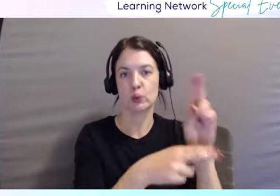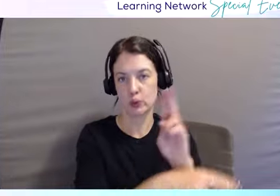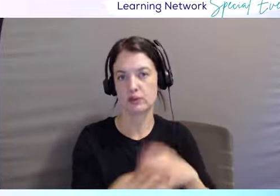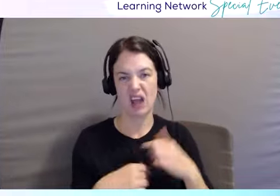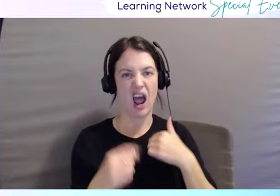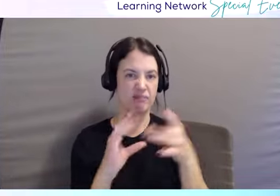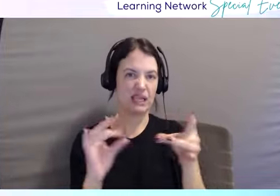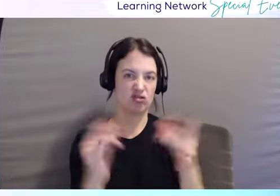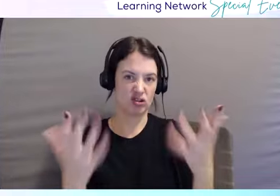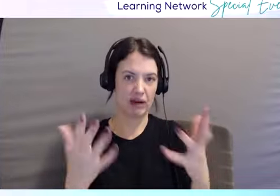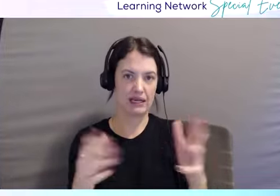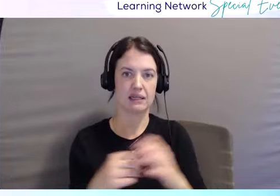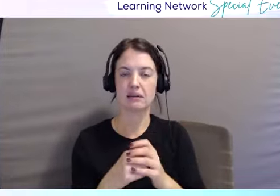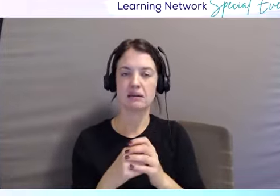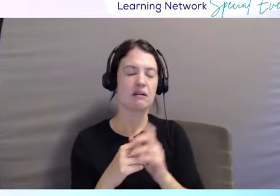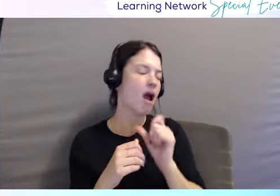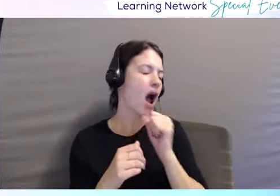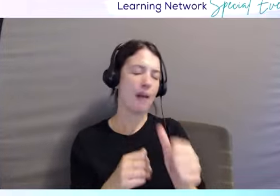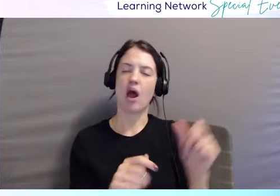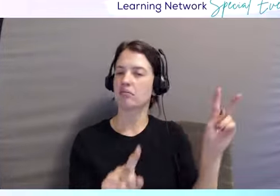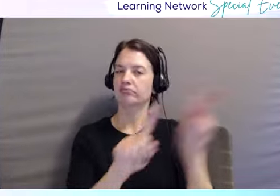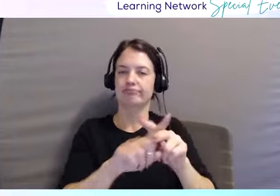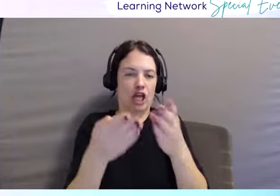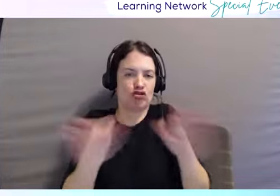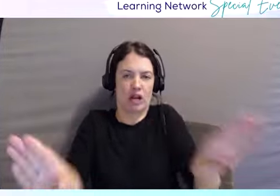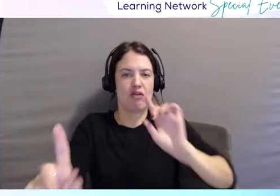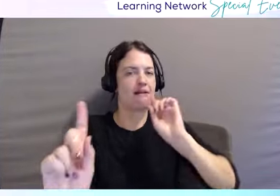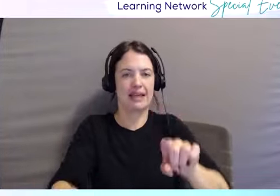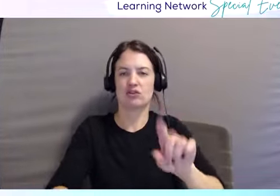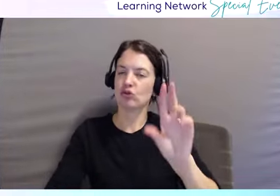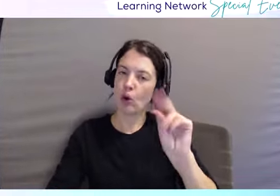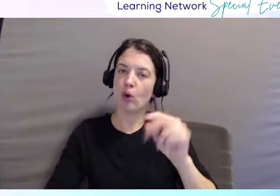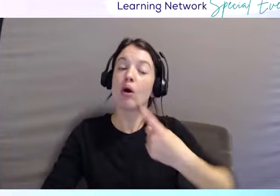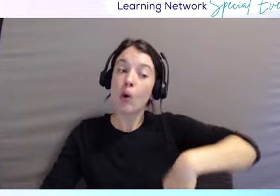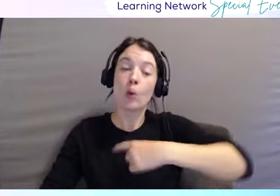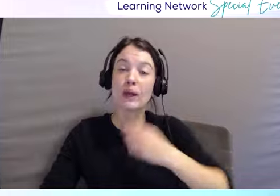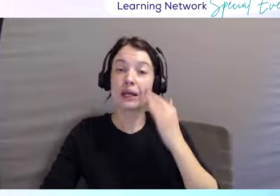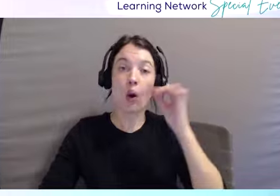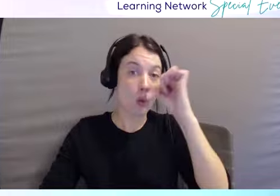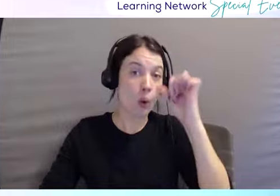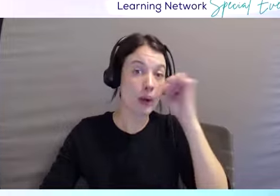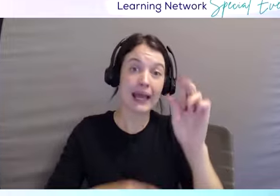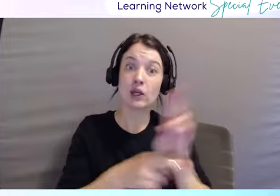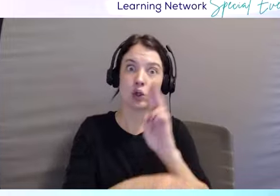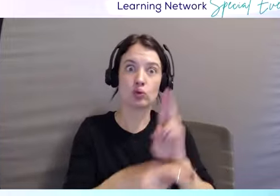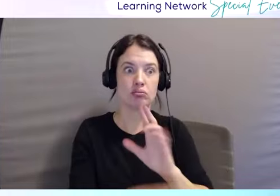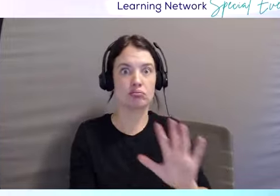I'm not going to draw a generalization right now because we also know that cocaine is used across classes and